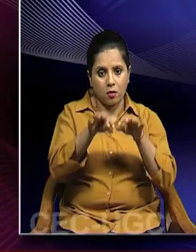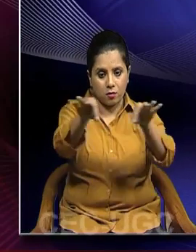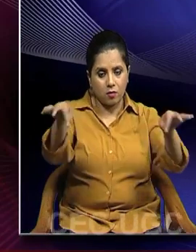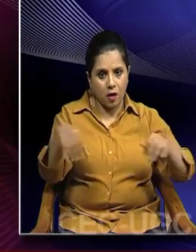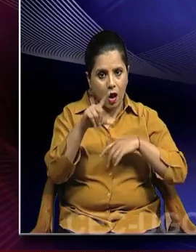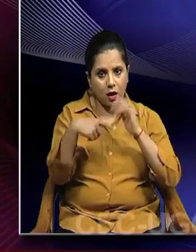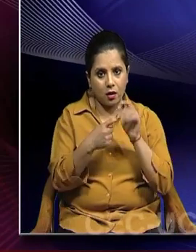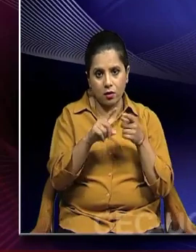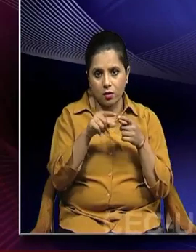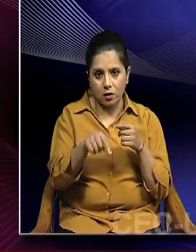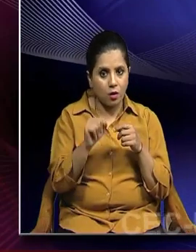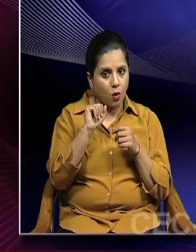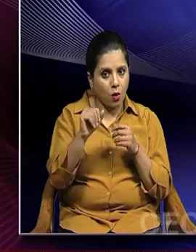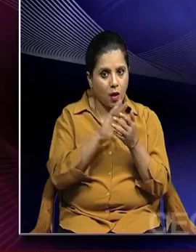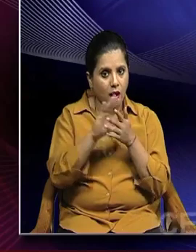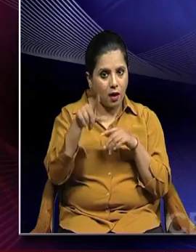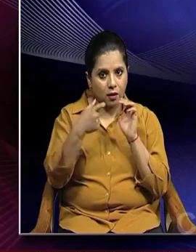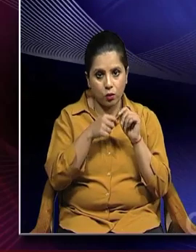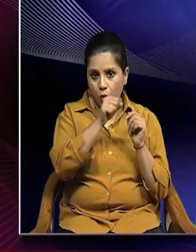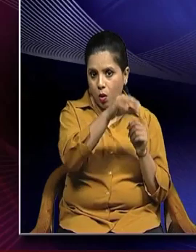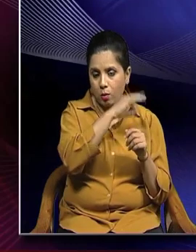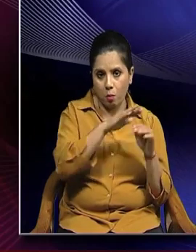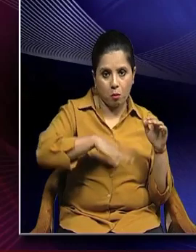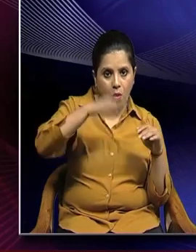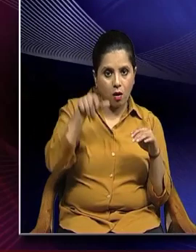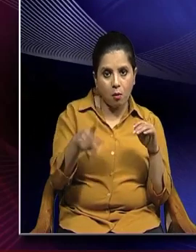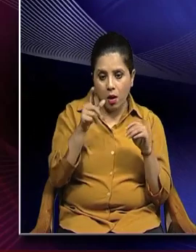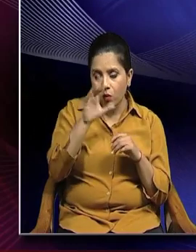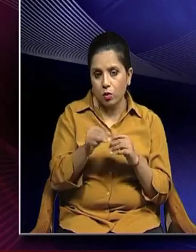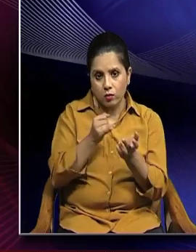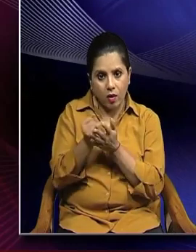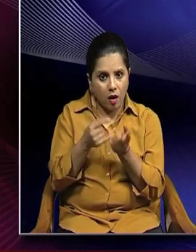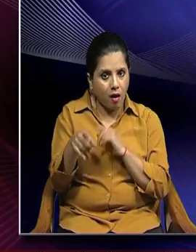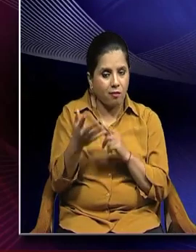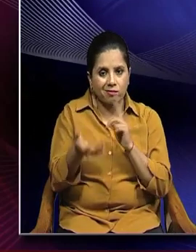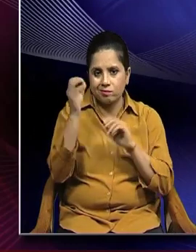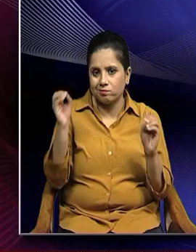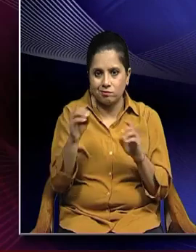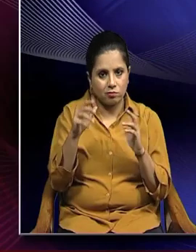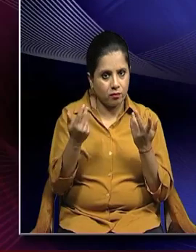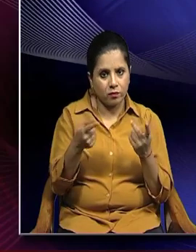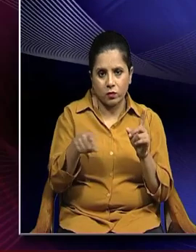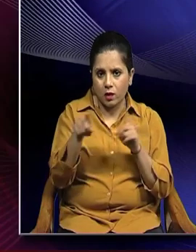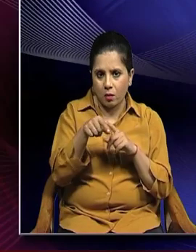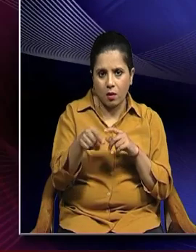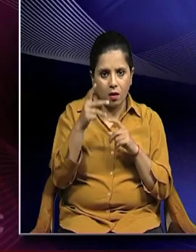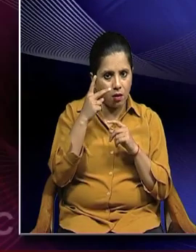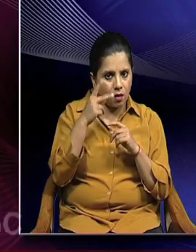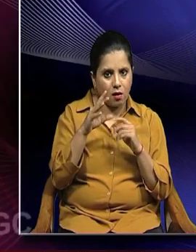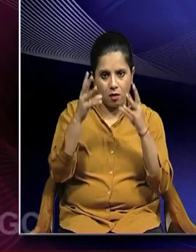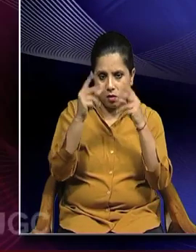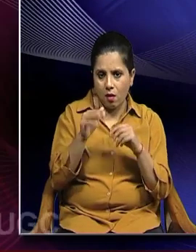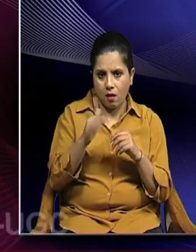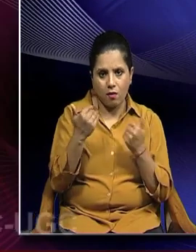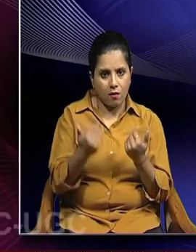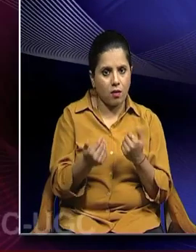low as their per capita income is high. So in the same magnitude, that is,